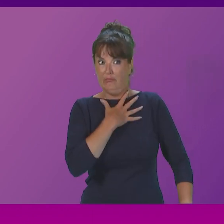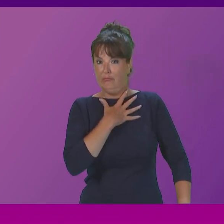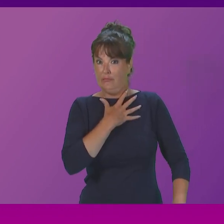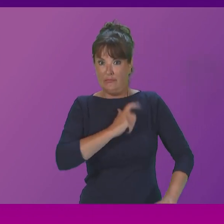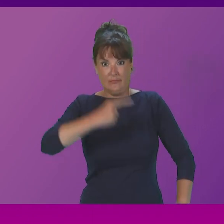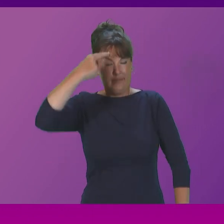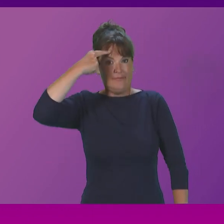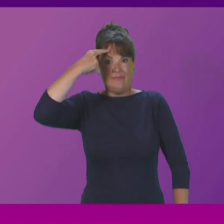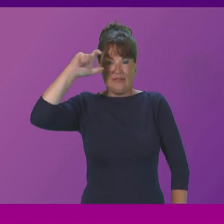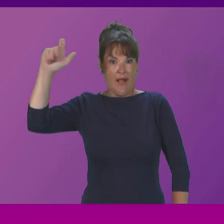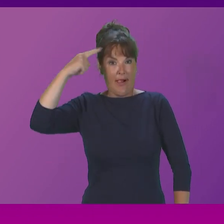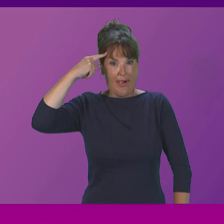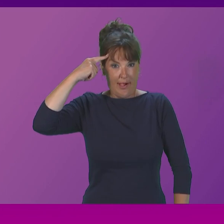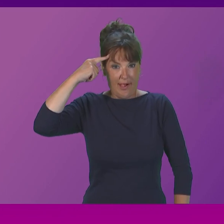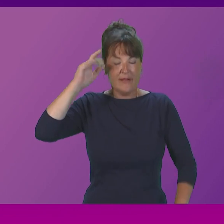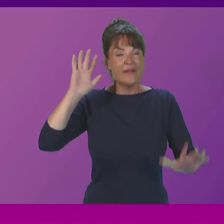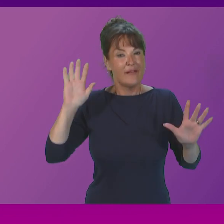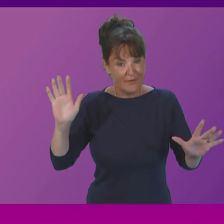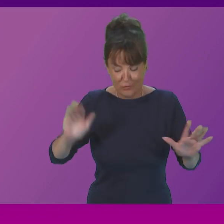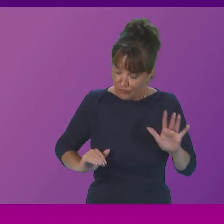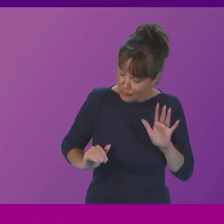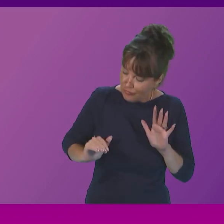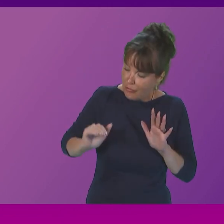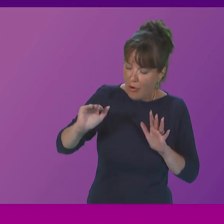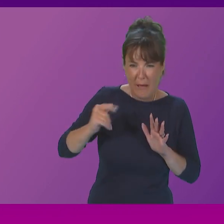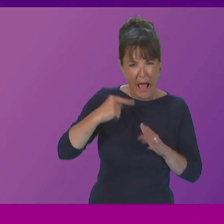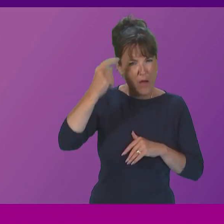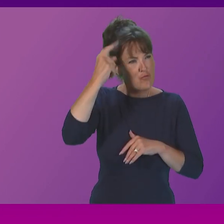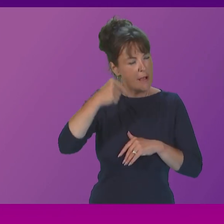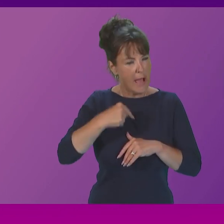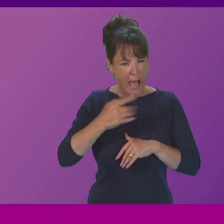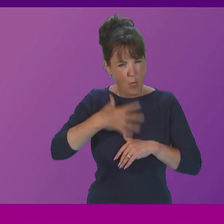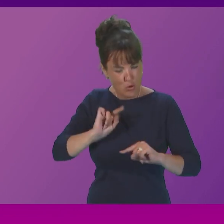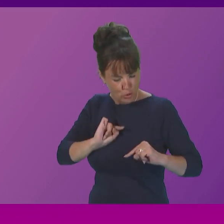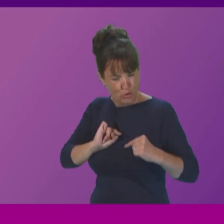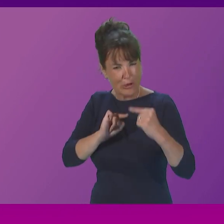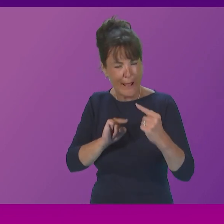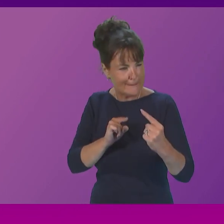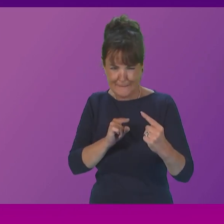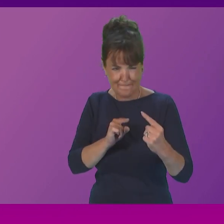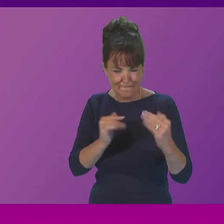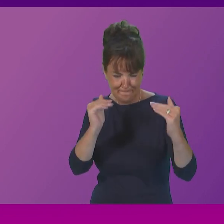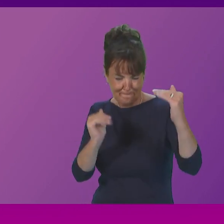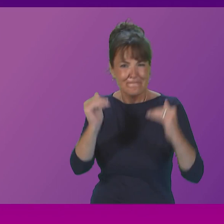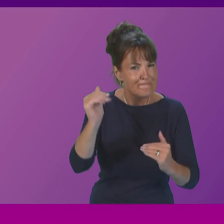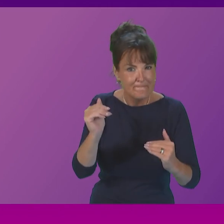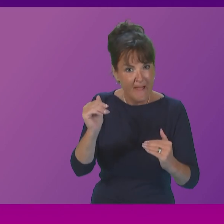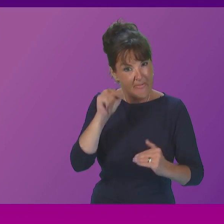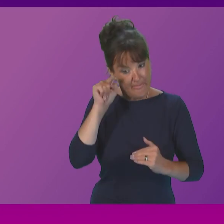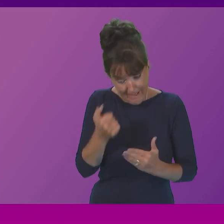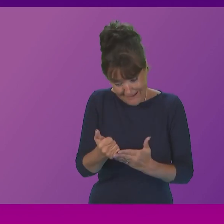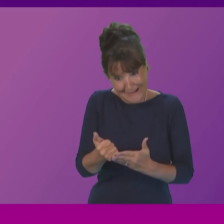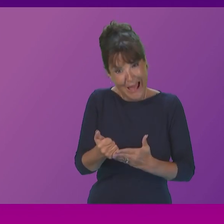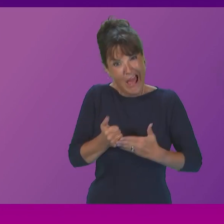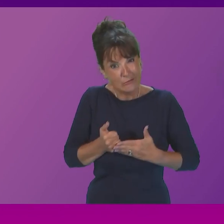suppose taking that sense of fighting injustice, of challenging injustice, that has galvanized